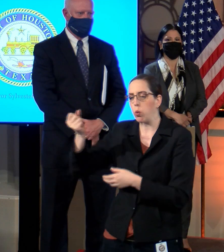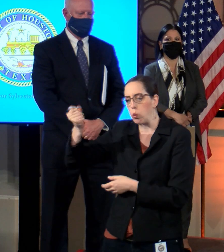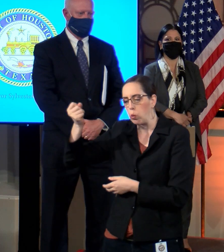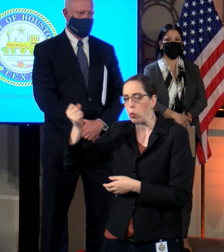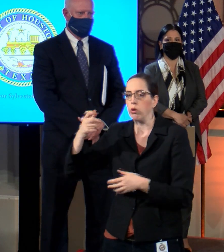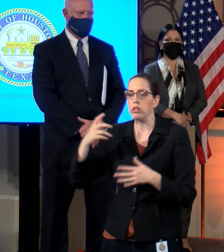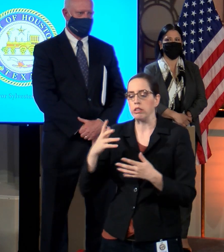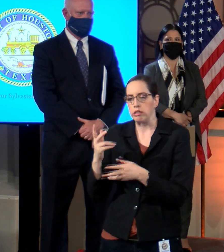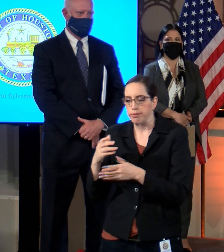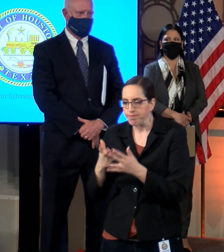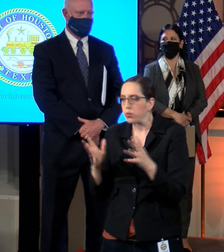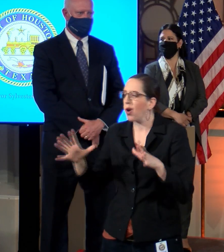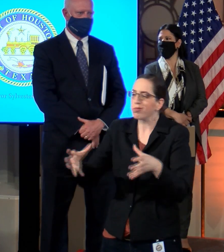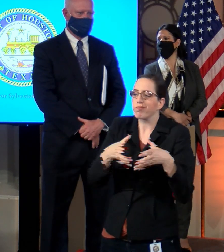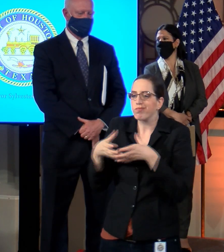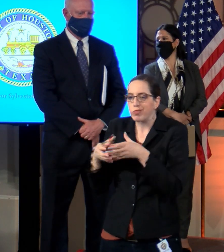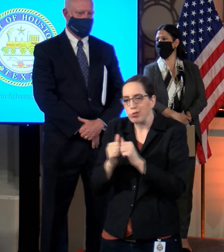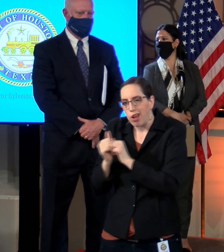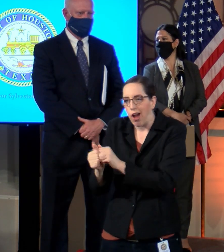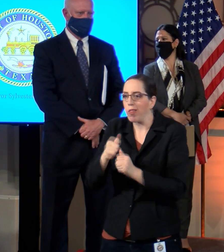together as we go through these